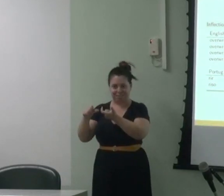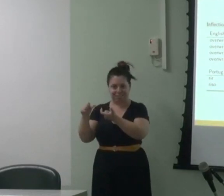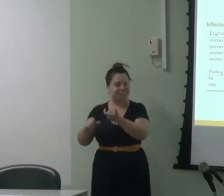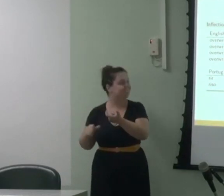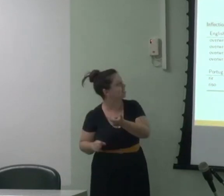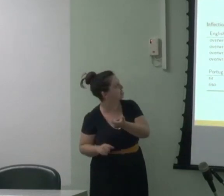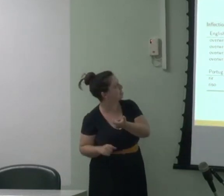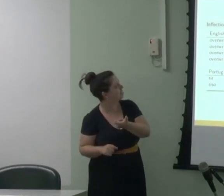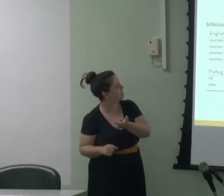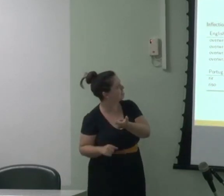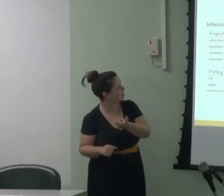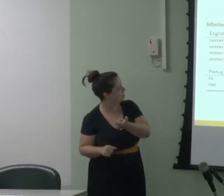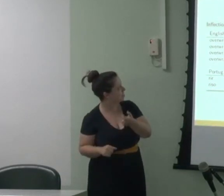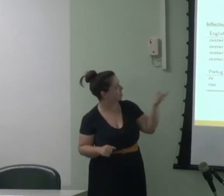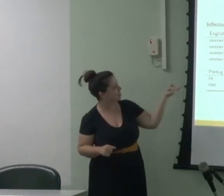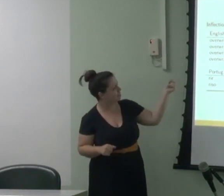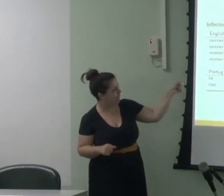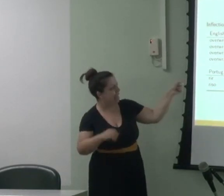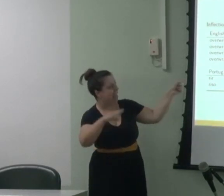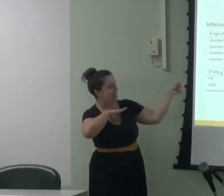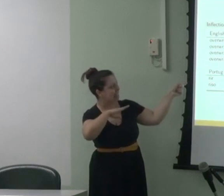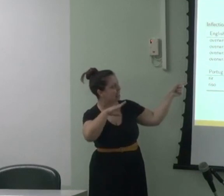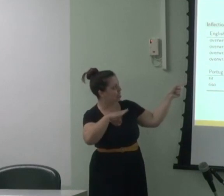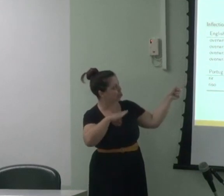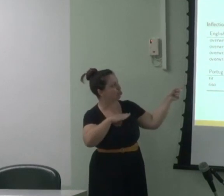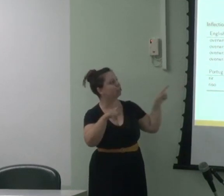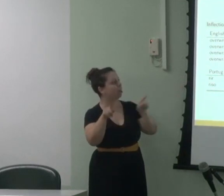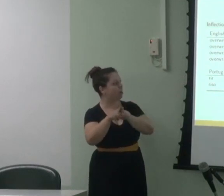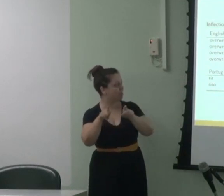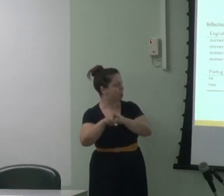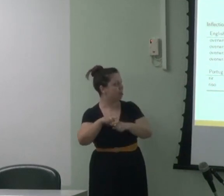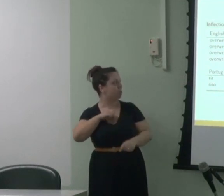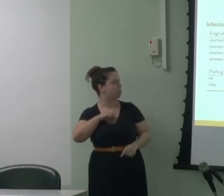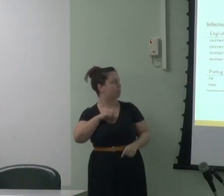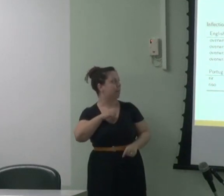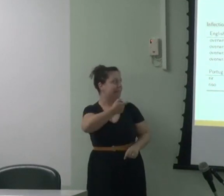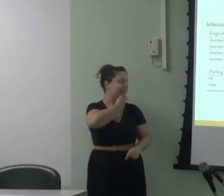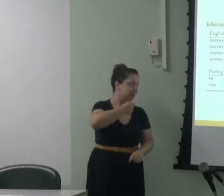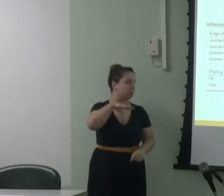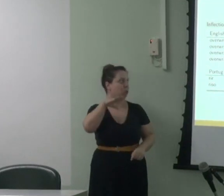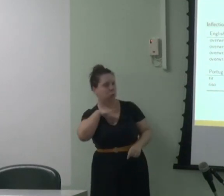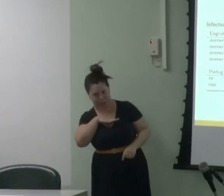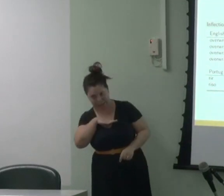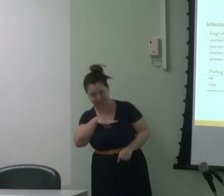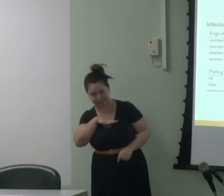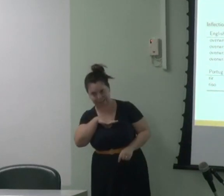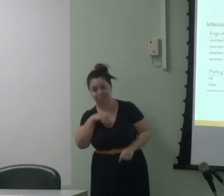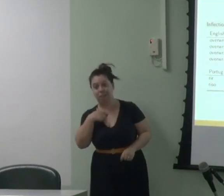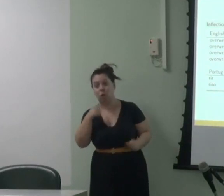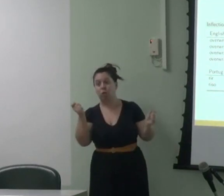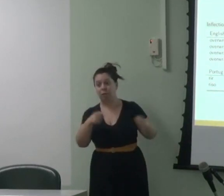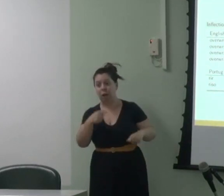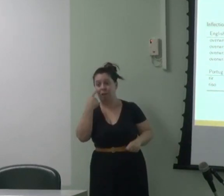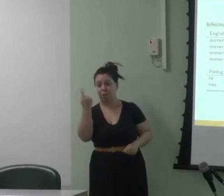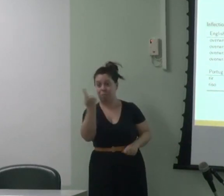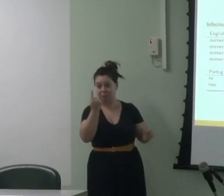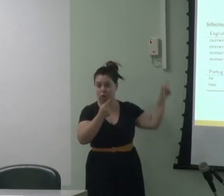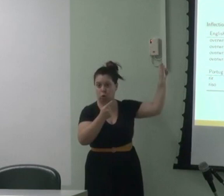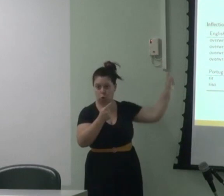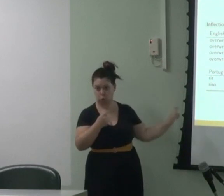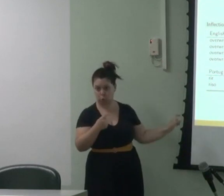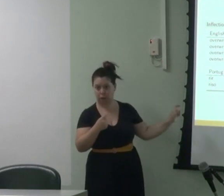file extract for English and Portuguese. And what we can see there, in the first column, there is